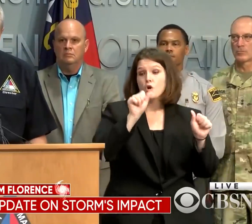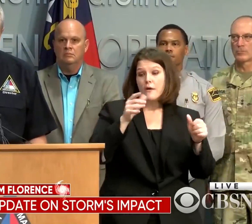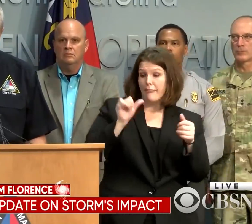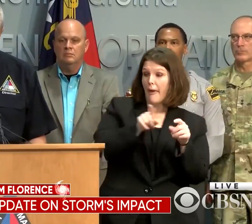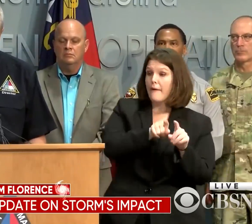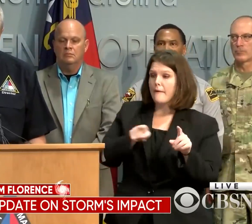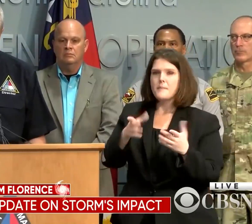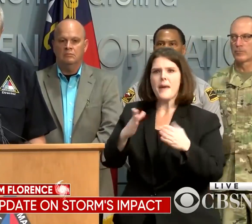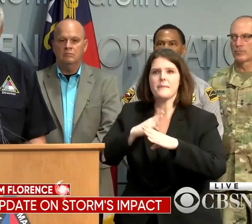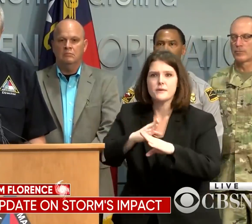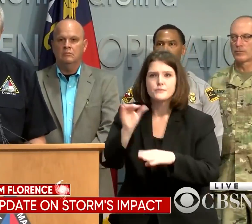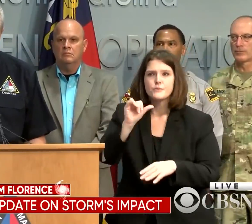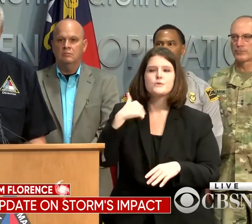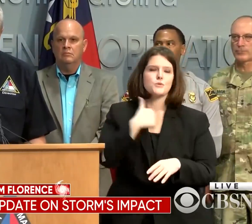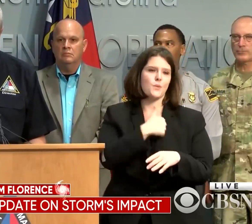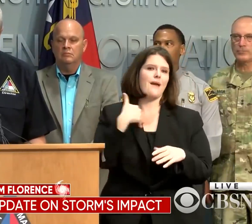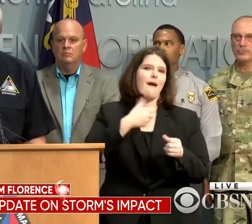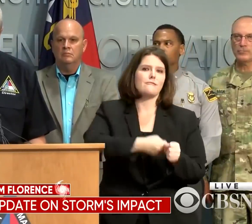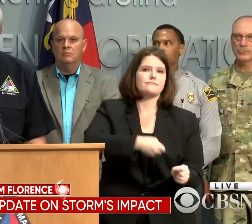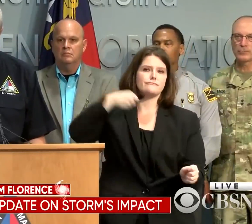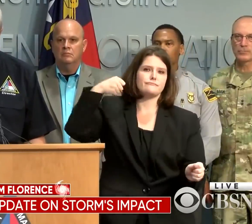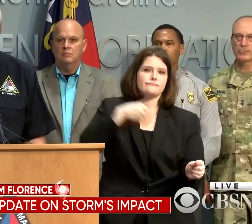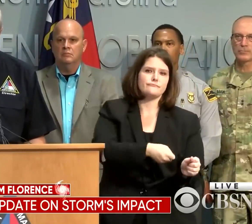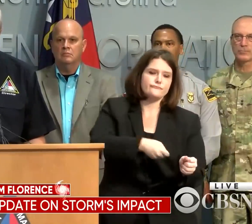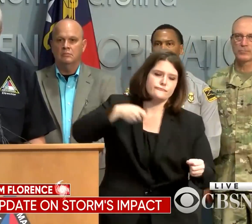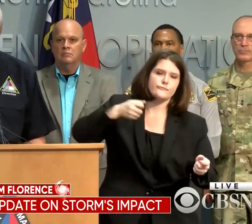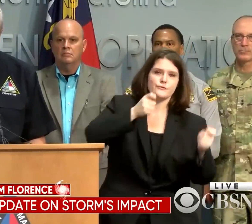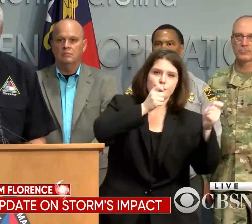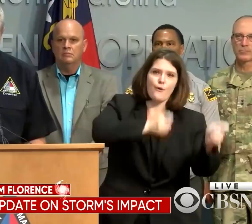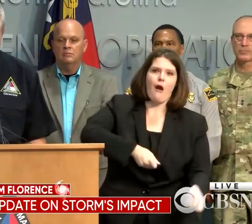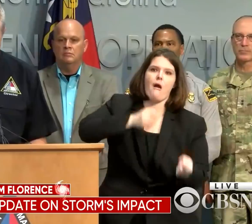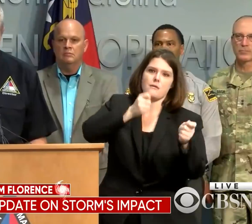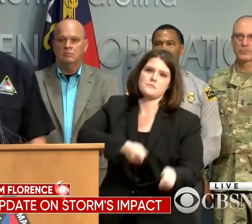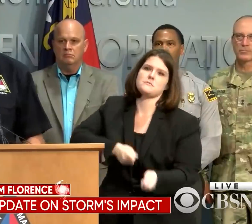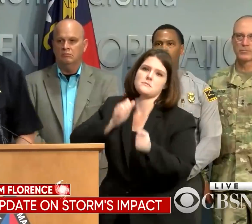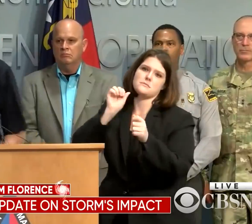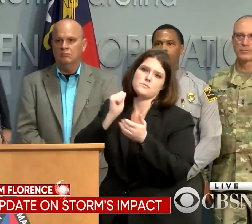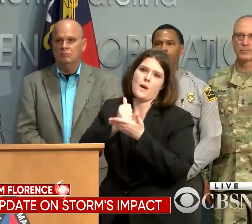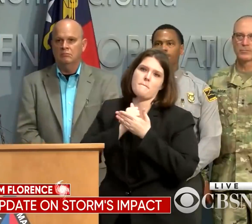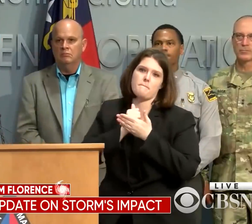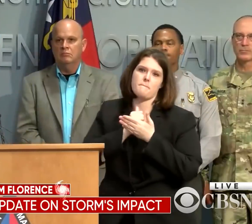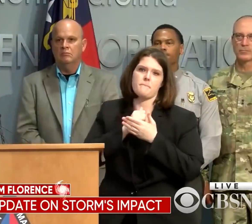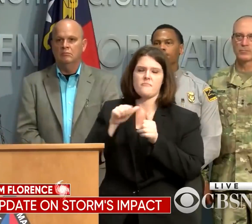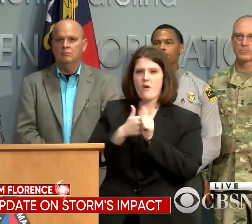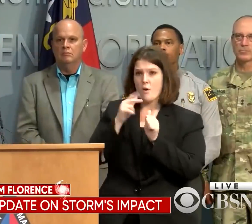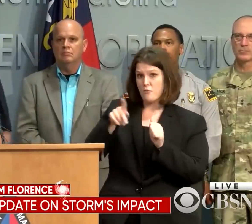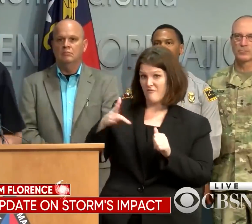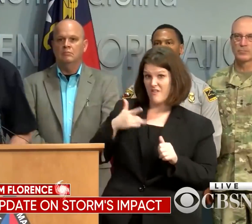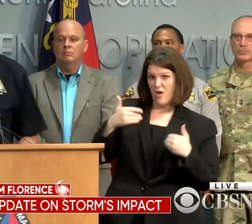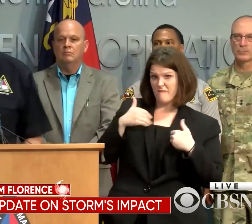so we have, chainsaw crews with most of the resources that go out too.